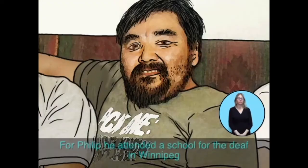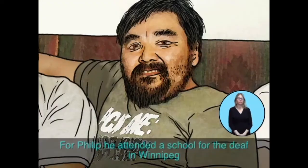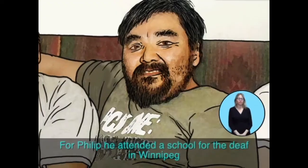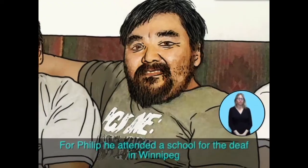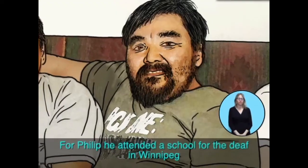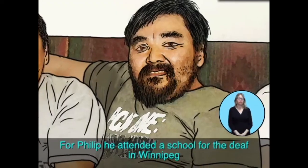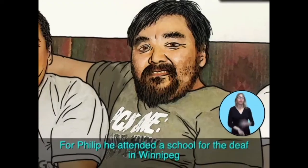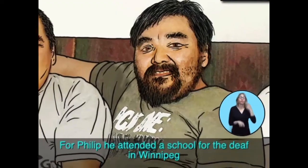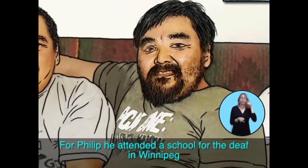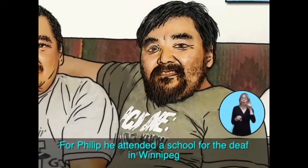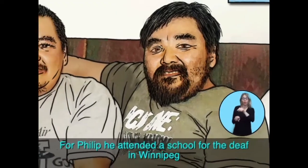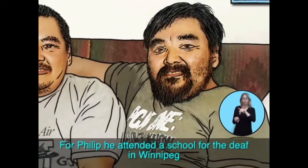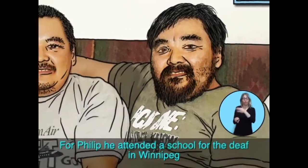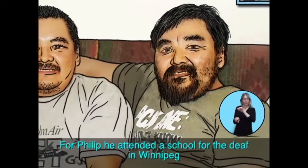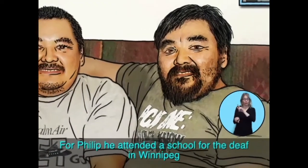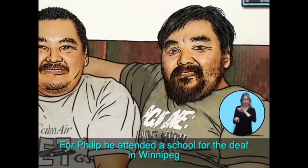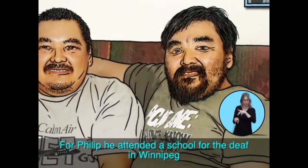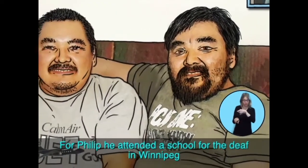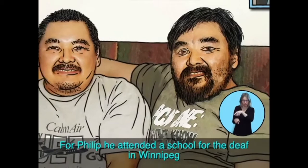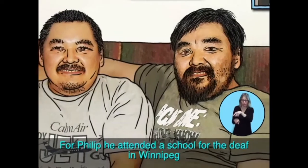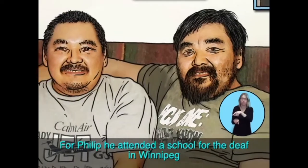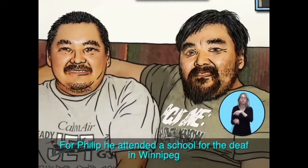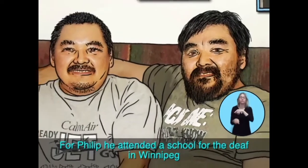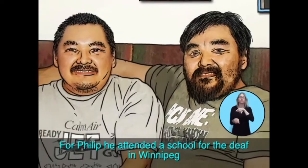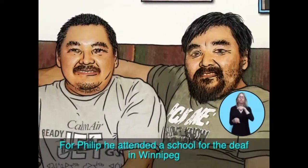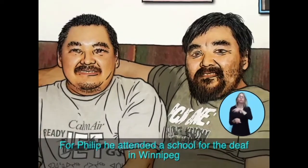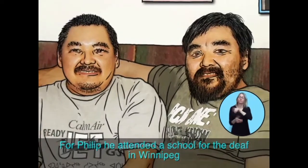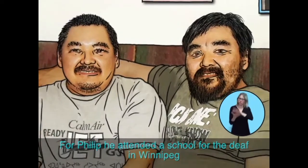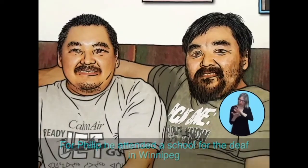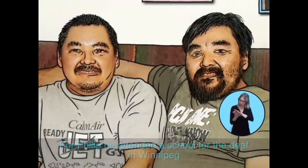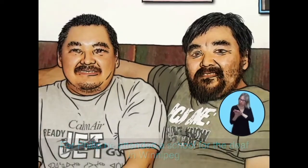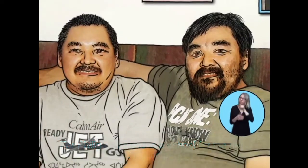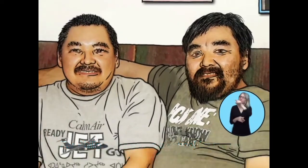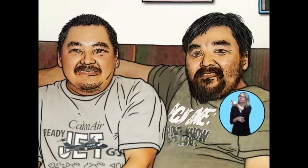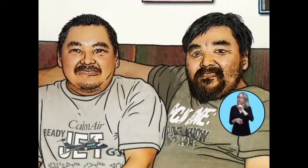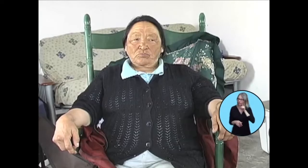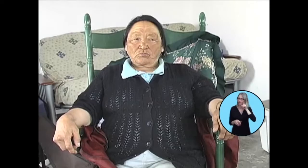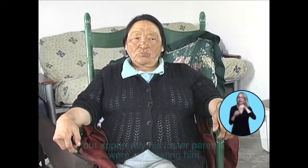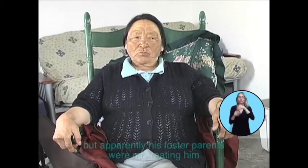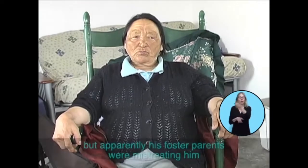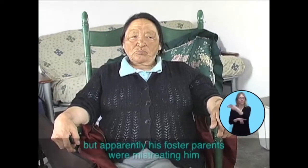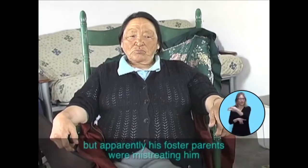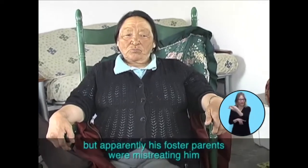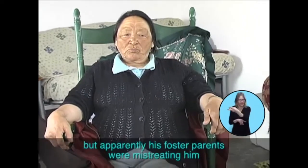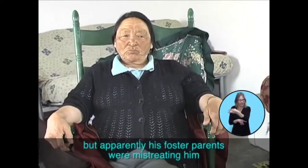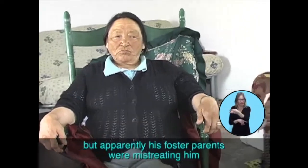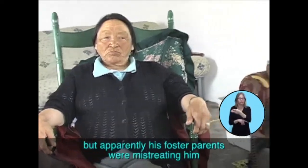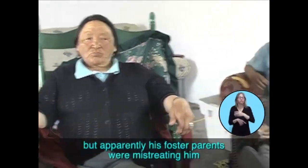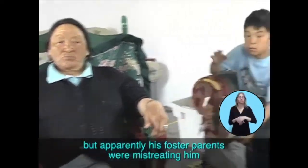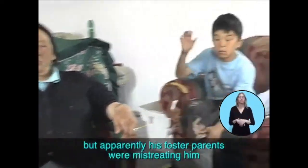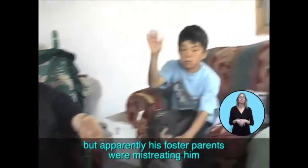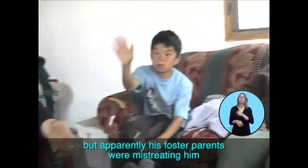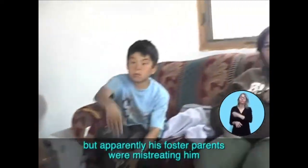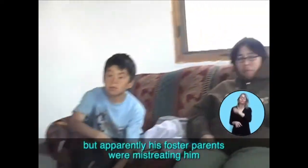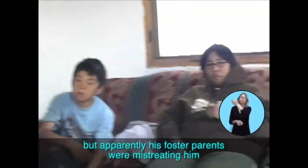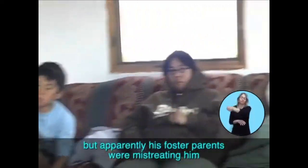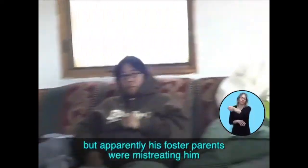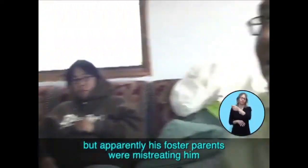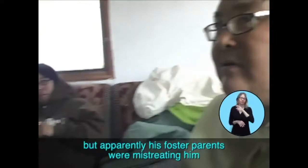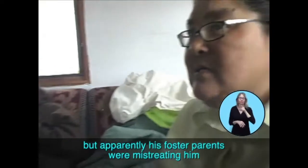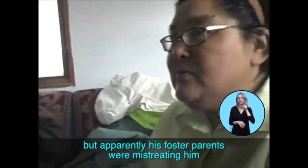For Philip, he attended school for the deaf in Winnipeg, but apparently his